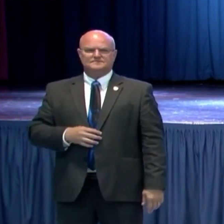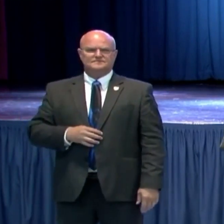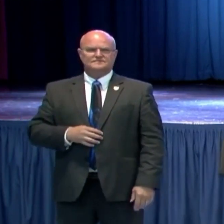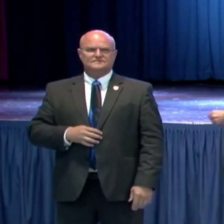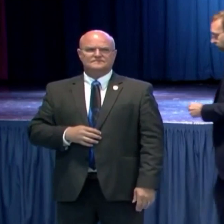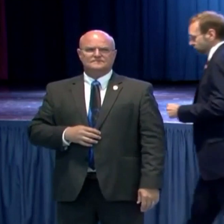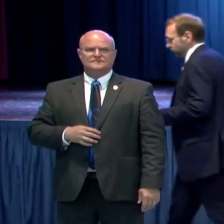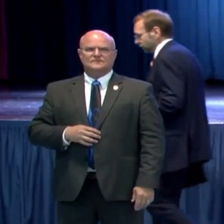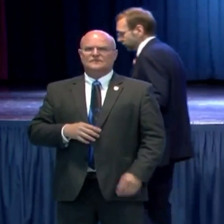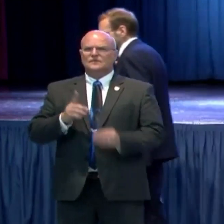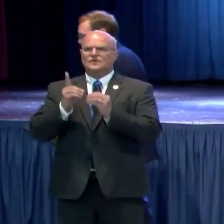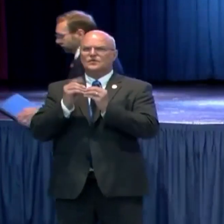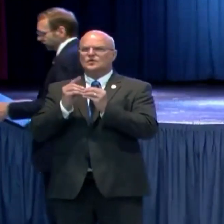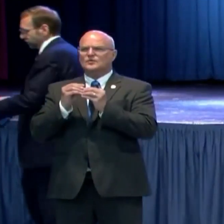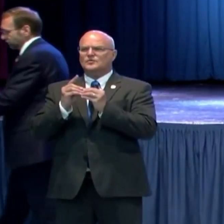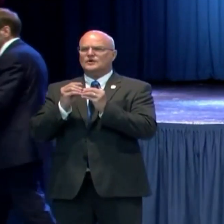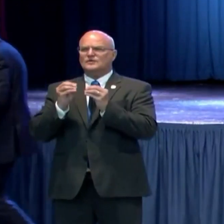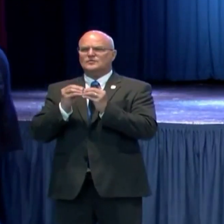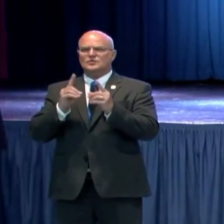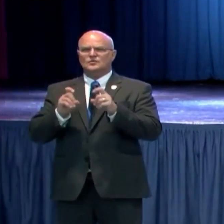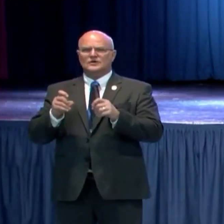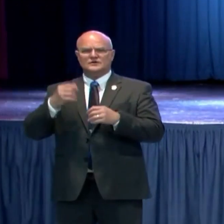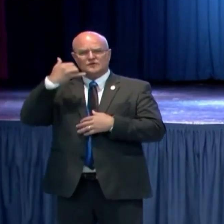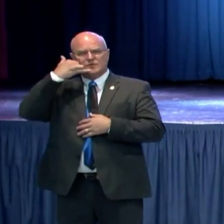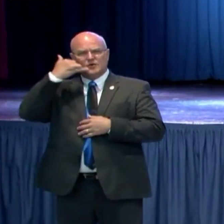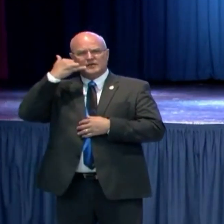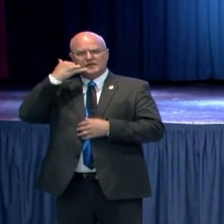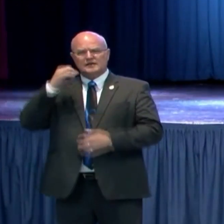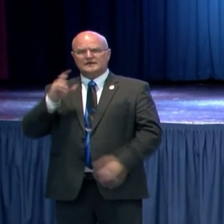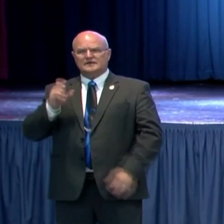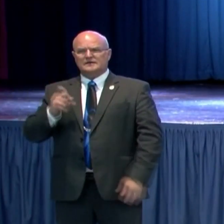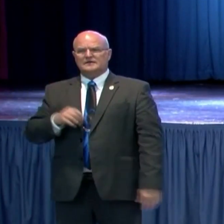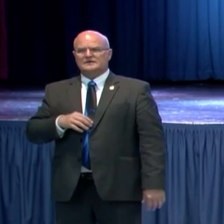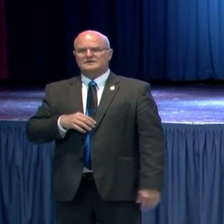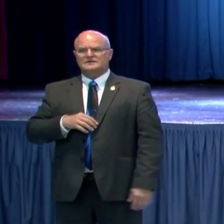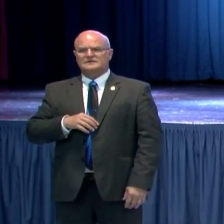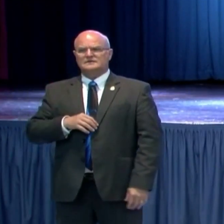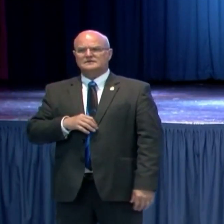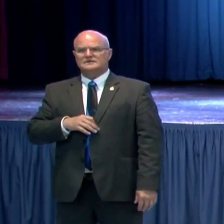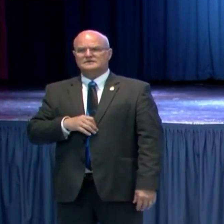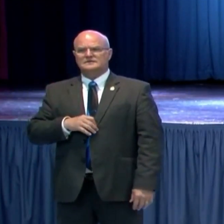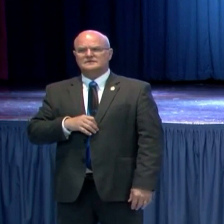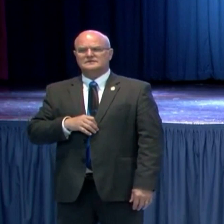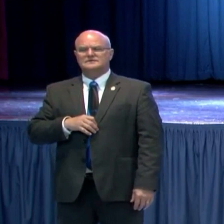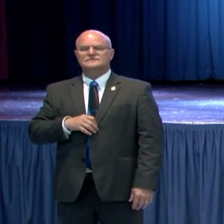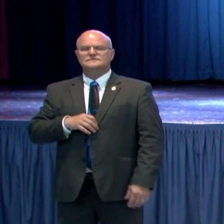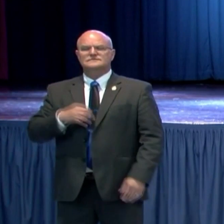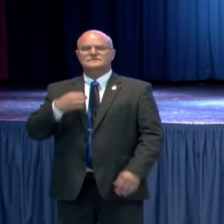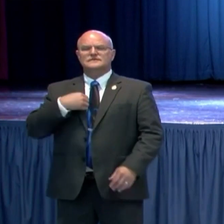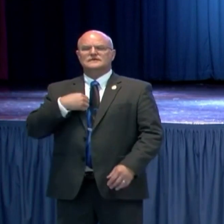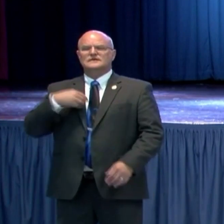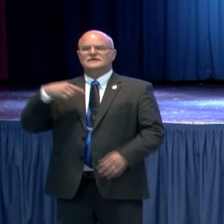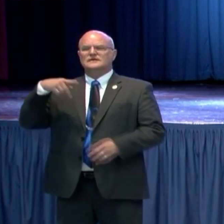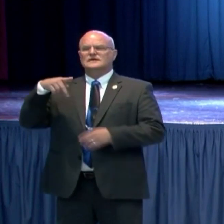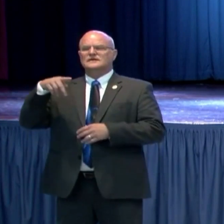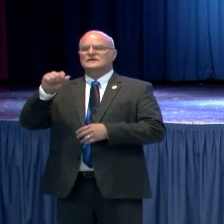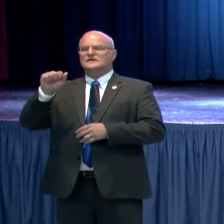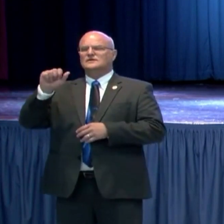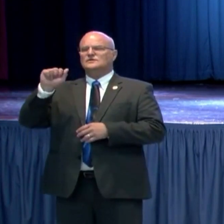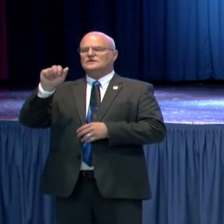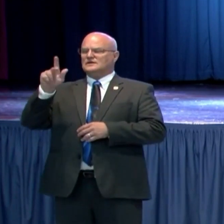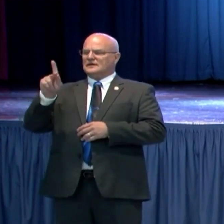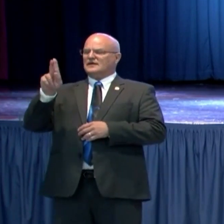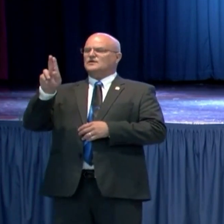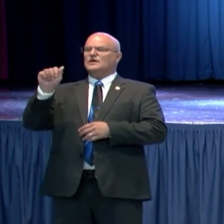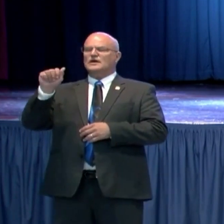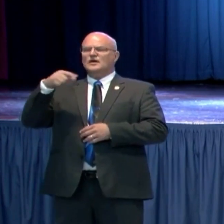I'll take one more question. Is there any other question remotely? Governor Hutchinson, Jacqueline Froelich at KUAF Public Radio. I just